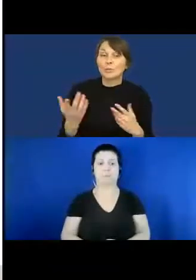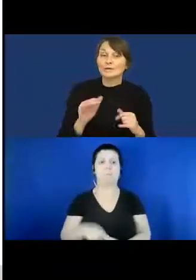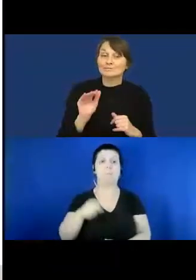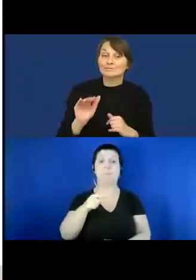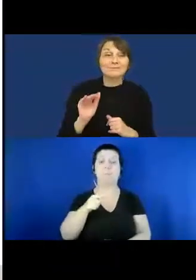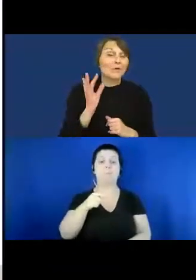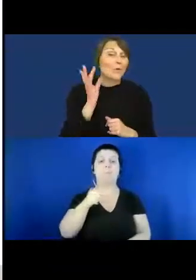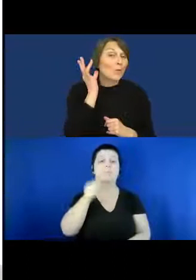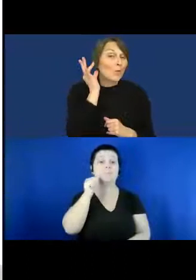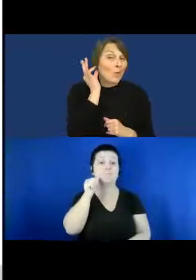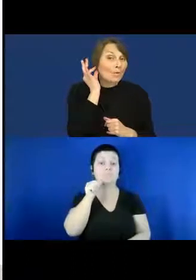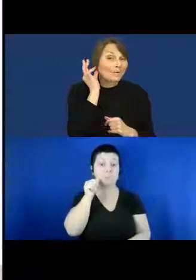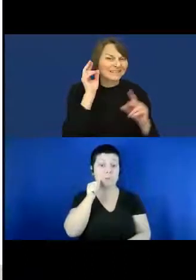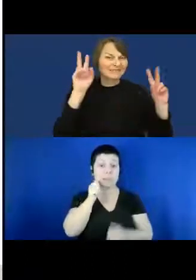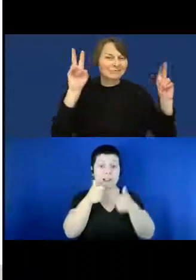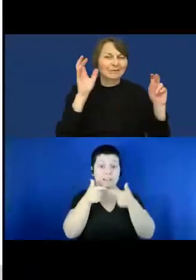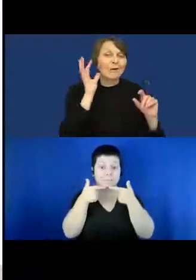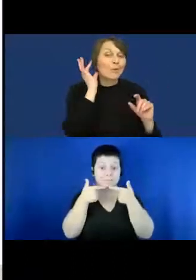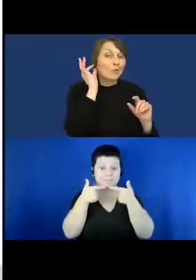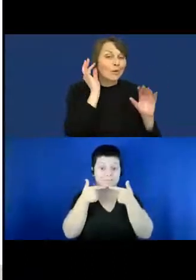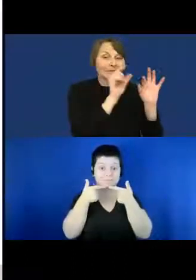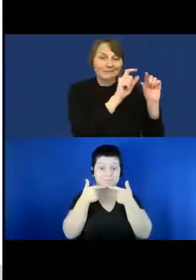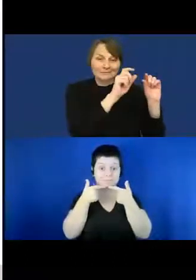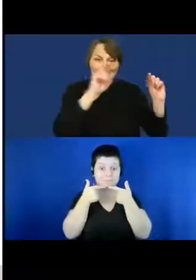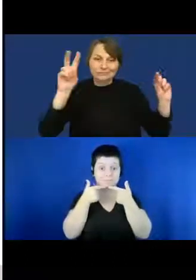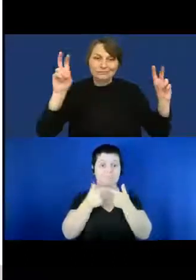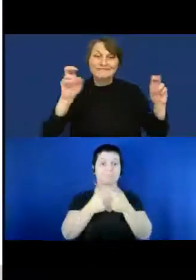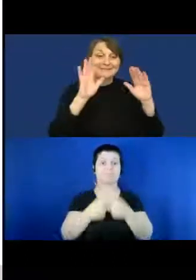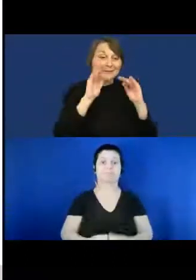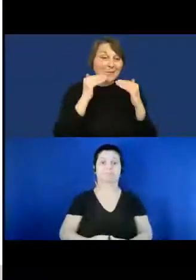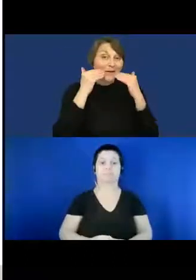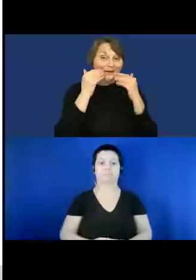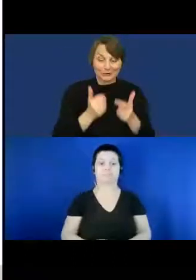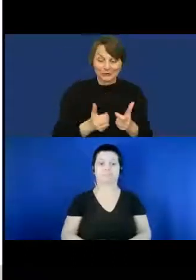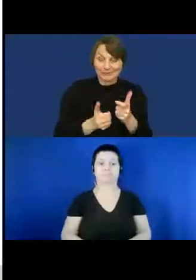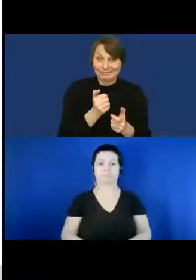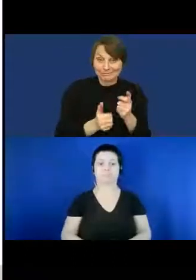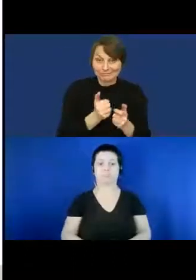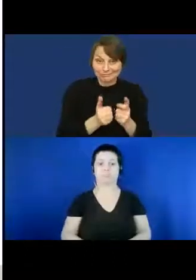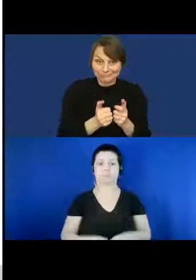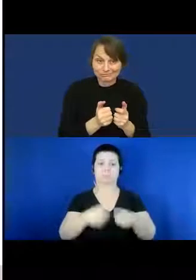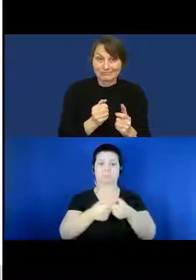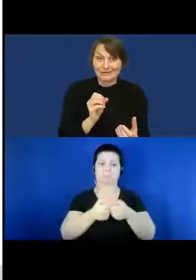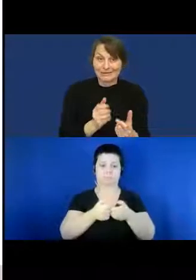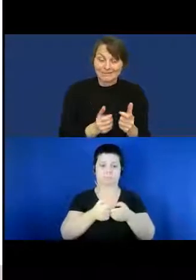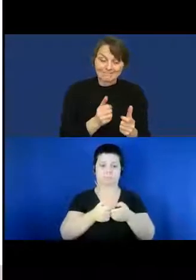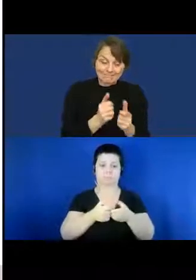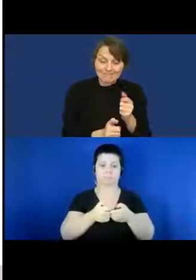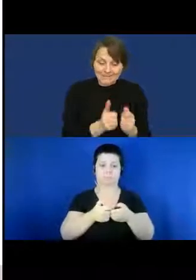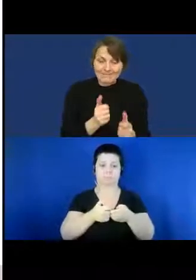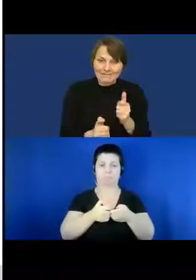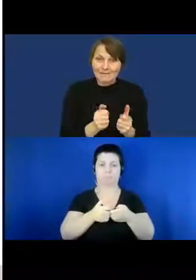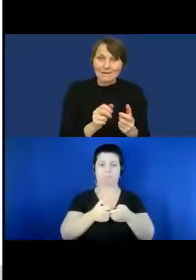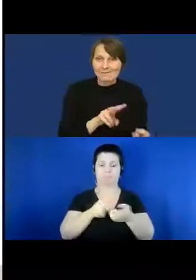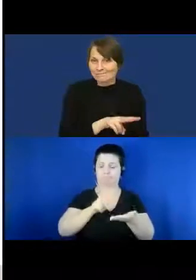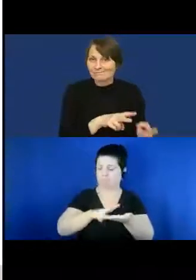this person can type the message into the mobile application, and then it's automatically translated